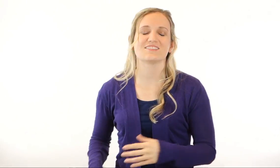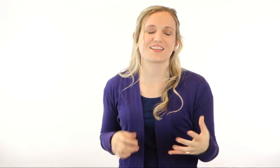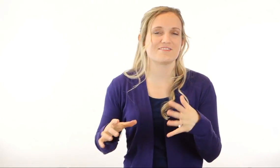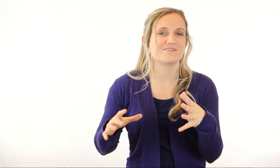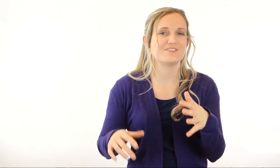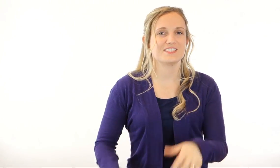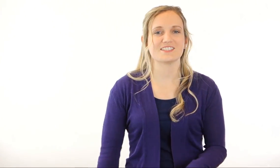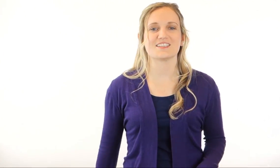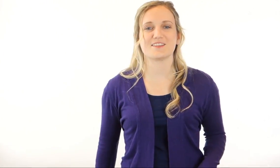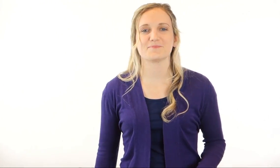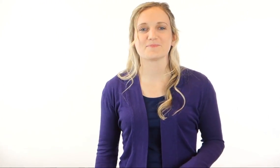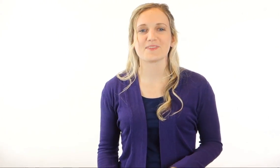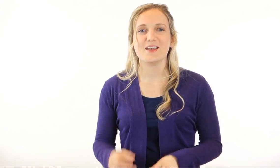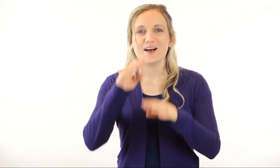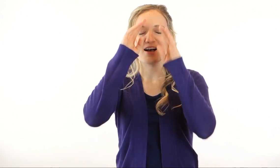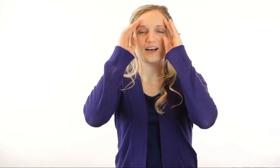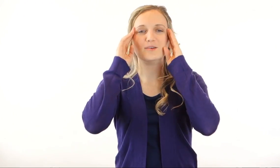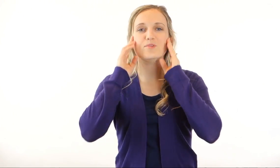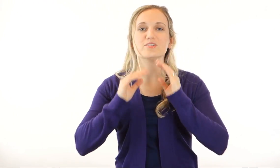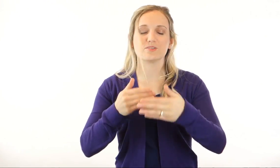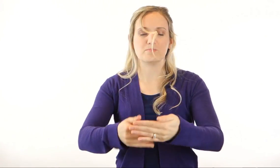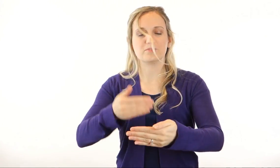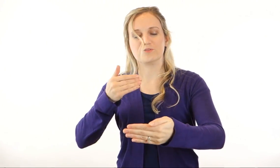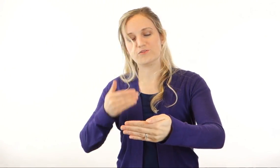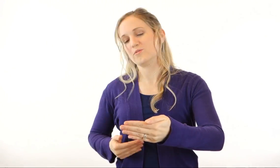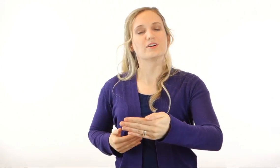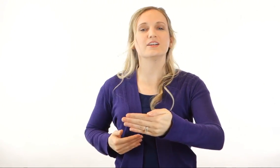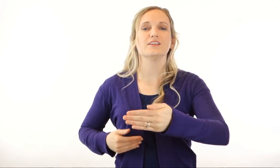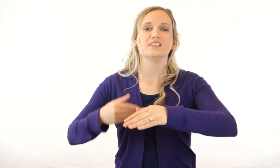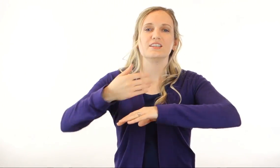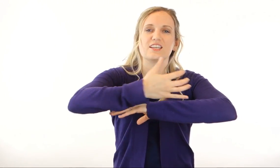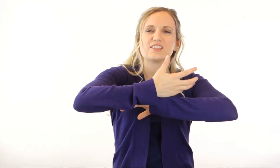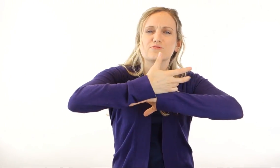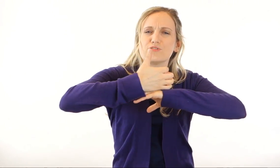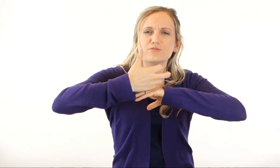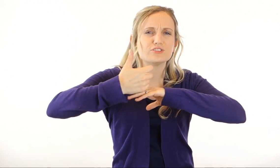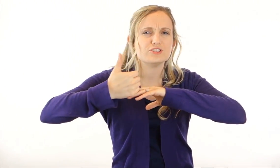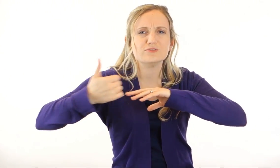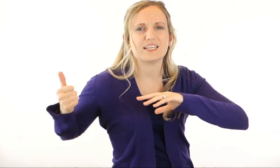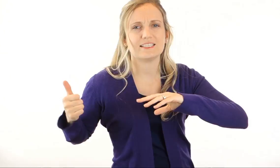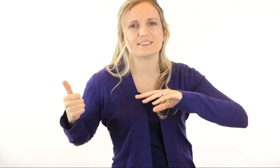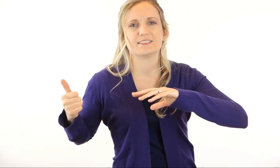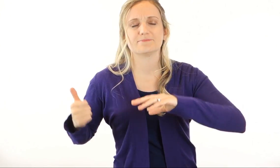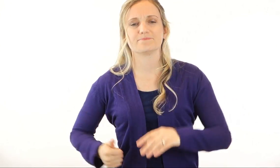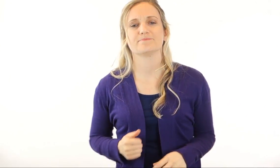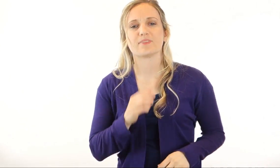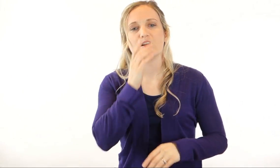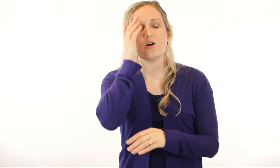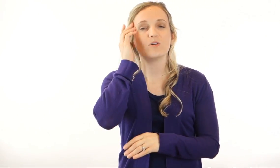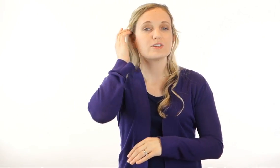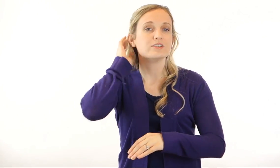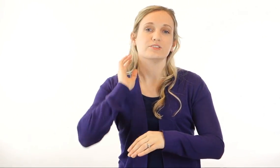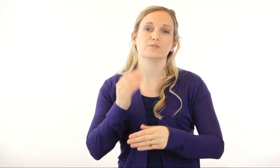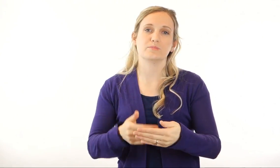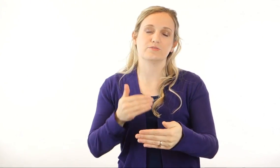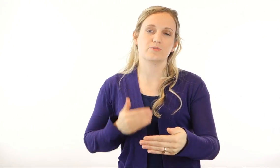this kind of feeling that sign. So before it grows too late. Or you can do